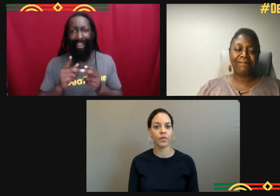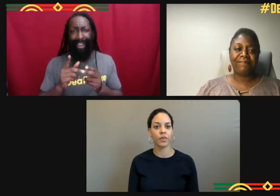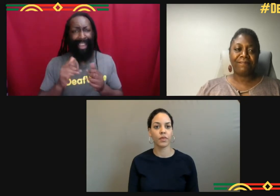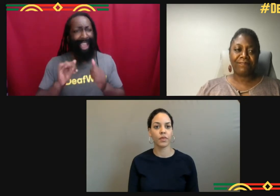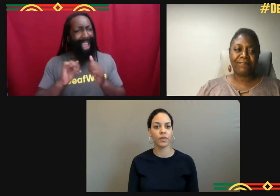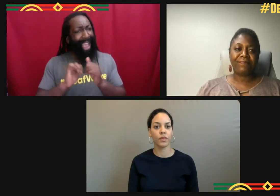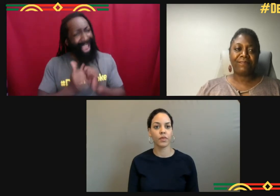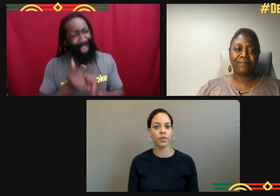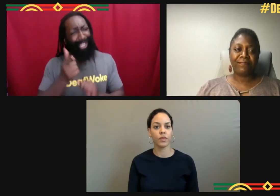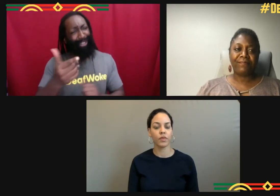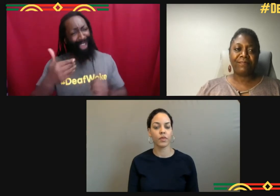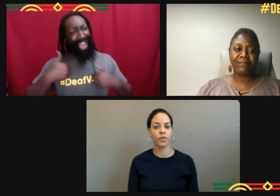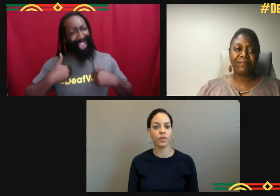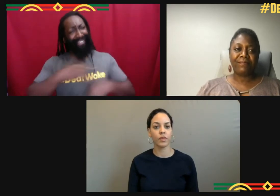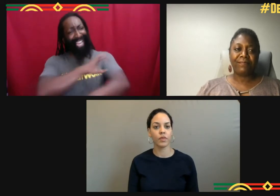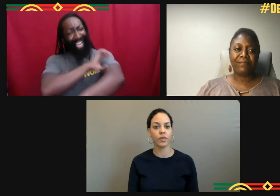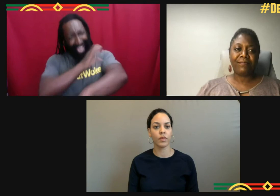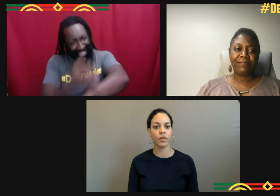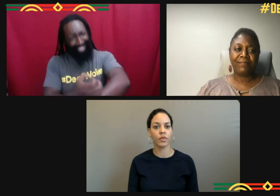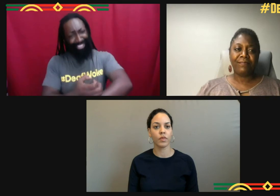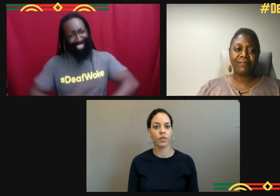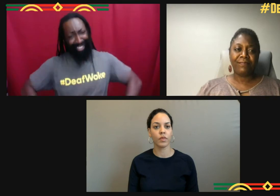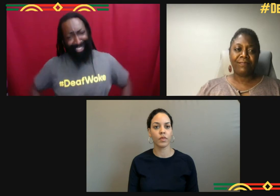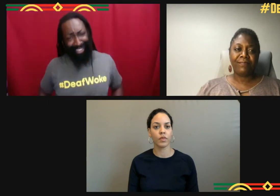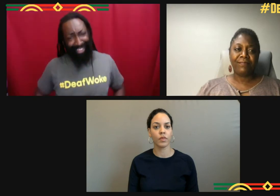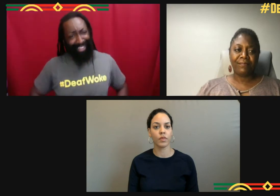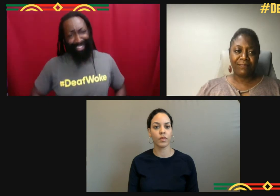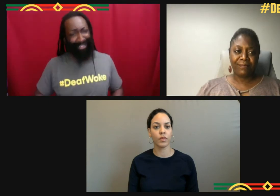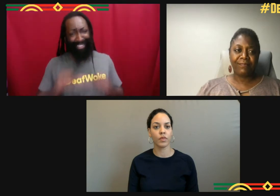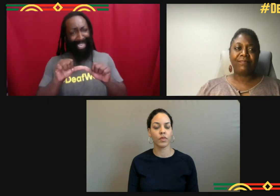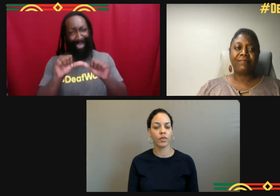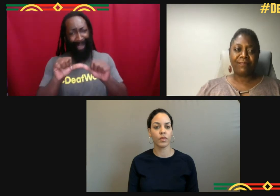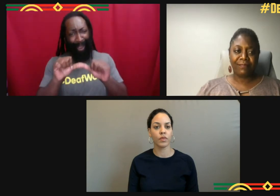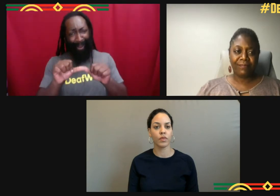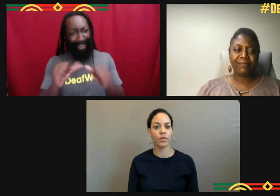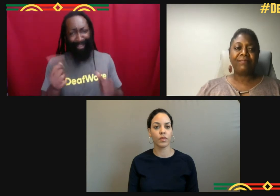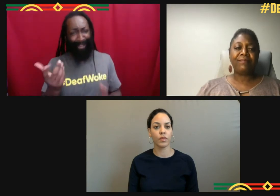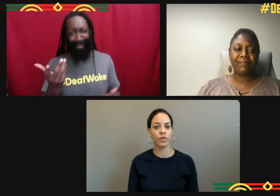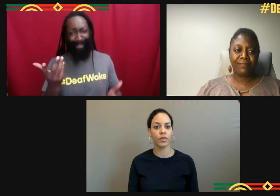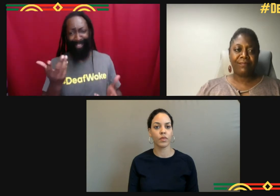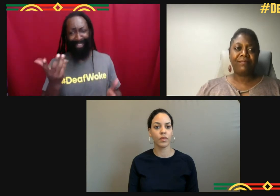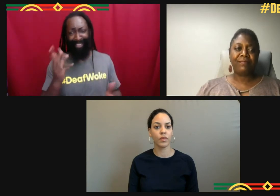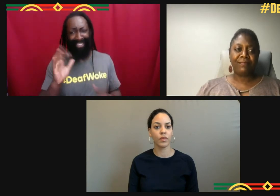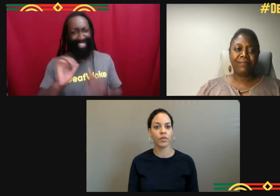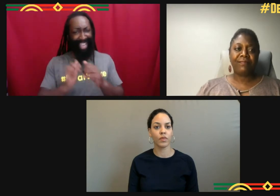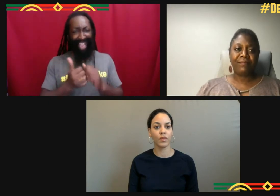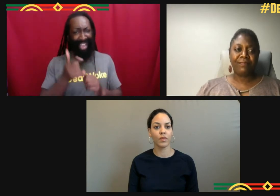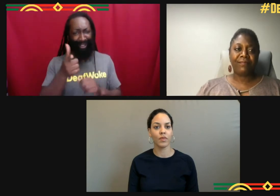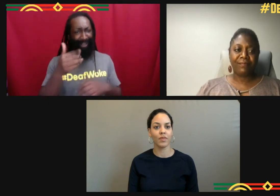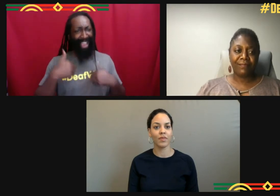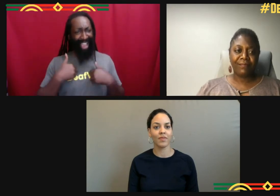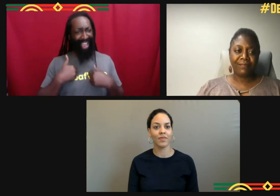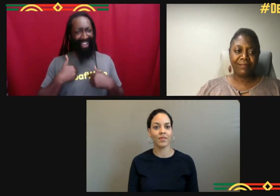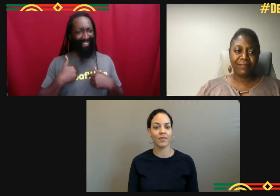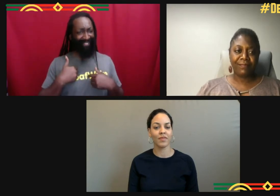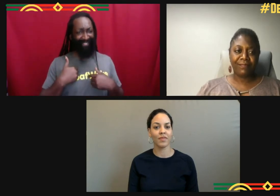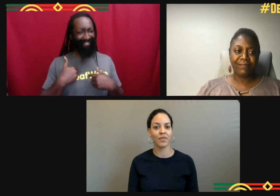You know, there are the Black people working in different places, and you, my